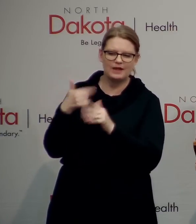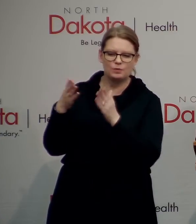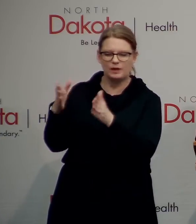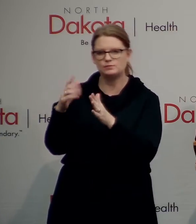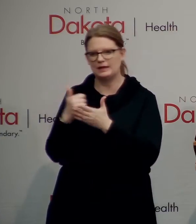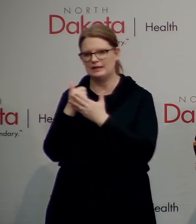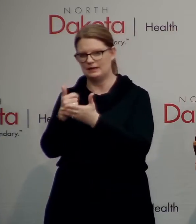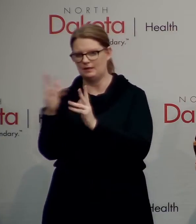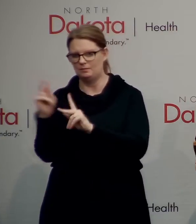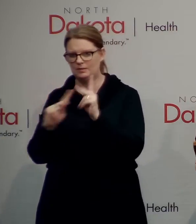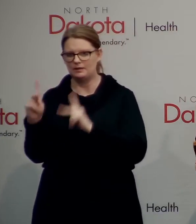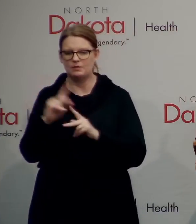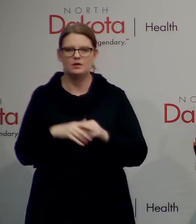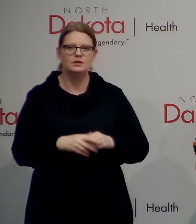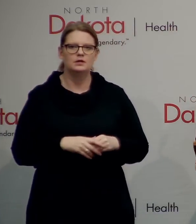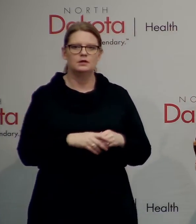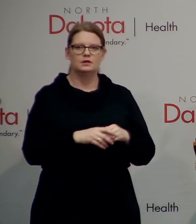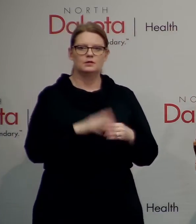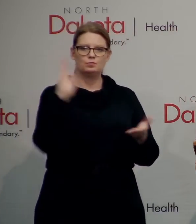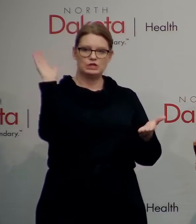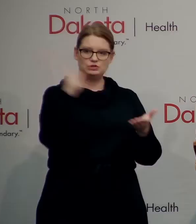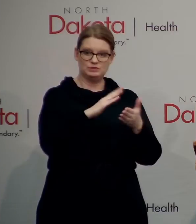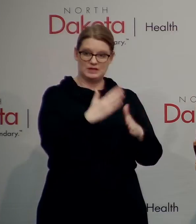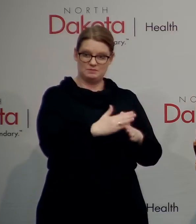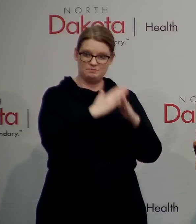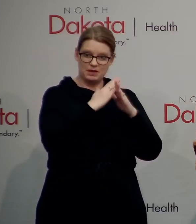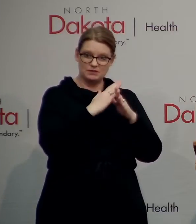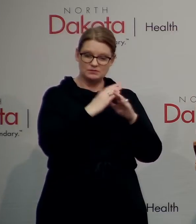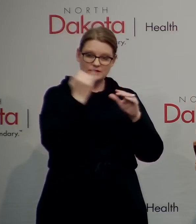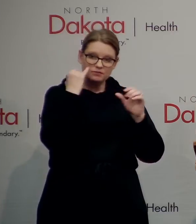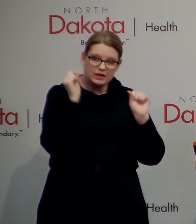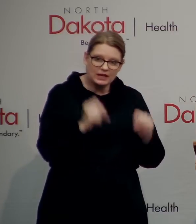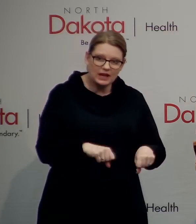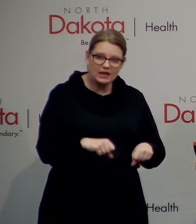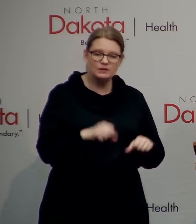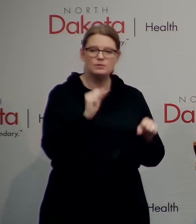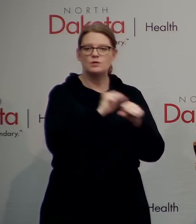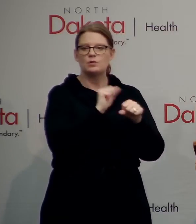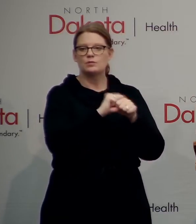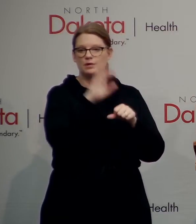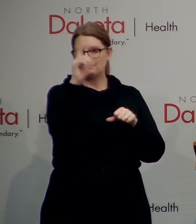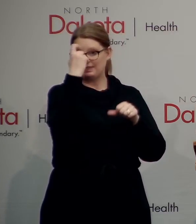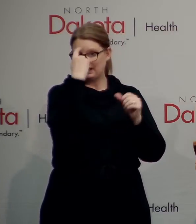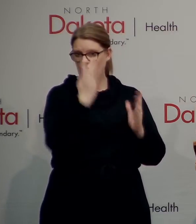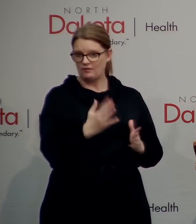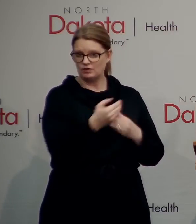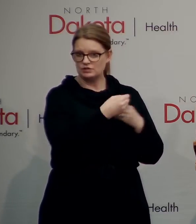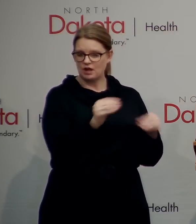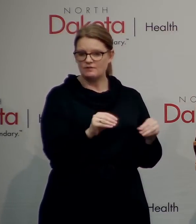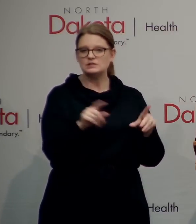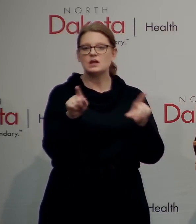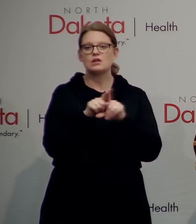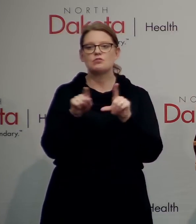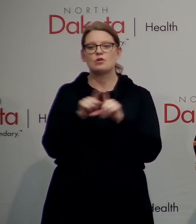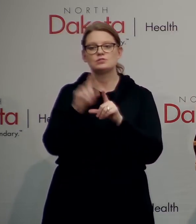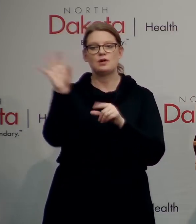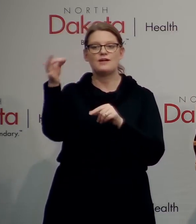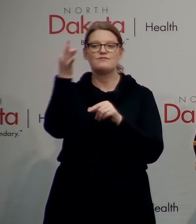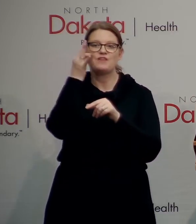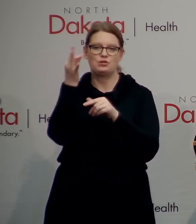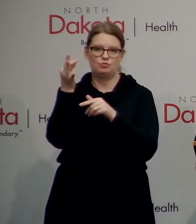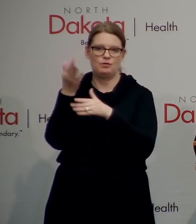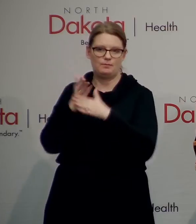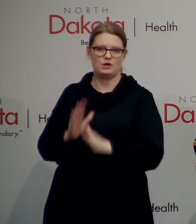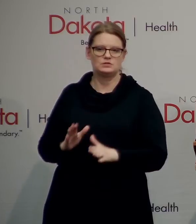The department is committed to reducing barriers also whenever possible. We've been working with the governor's office and our federal partners to